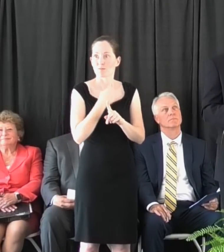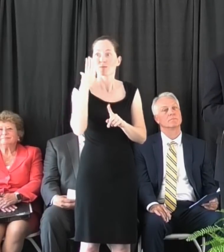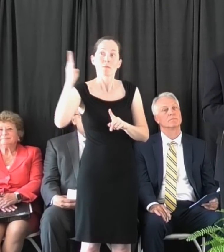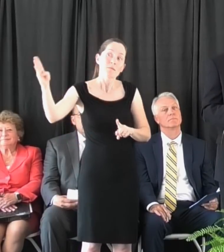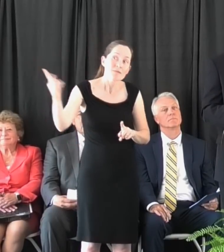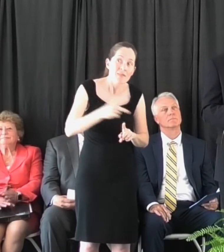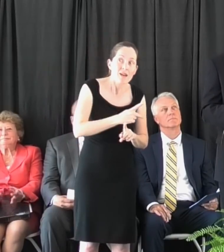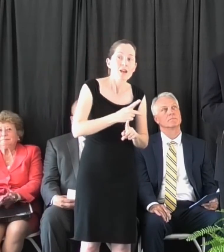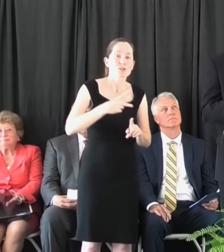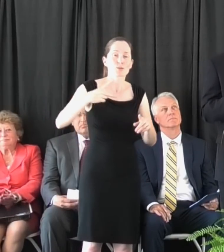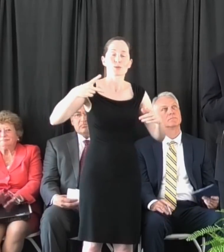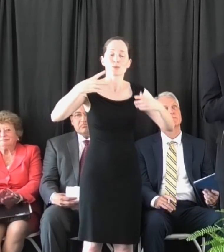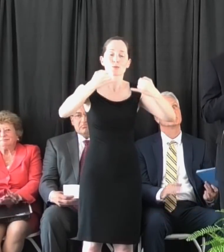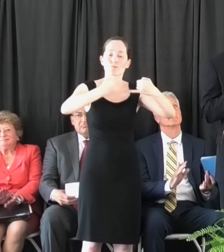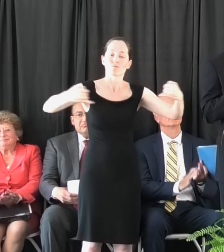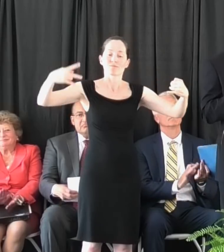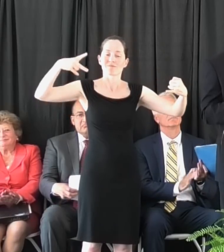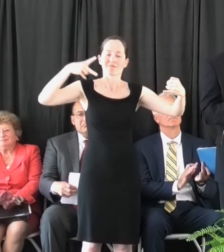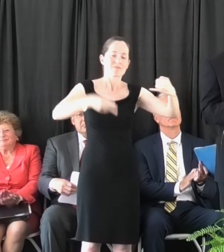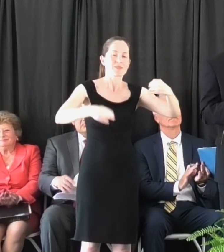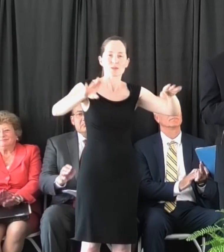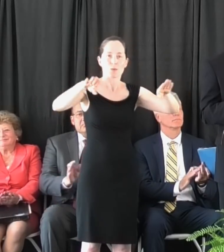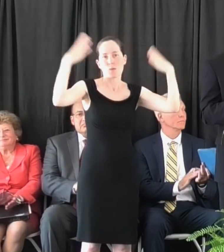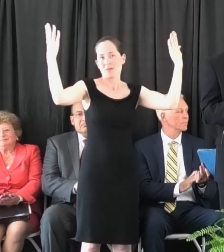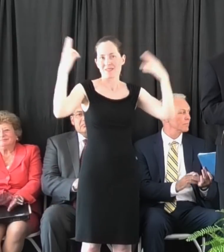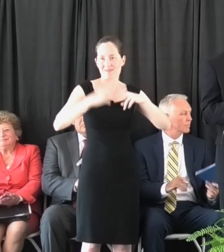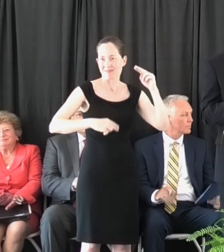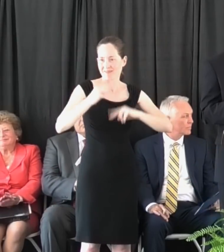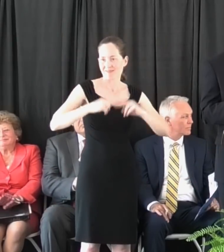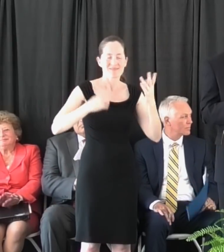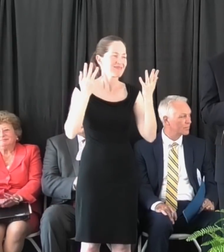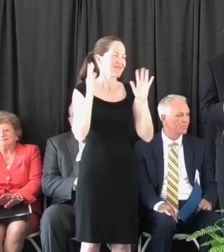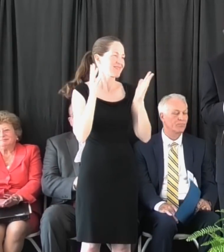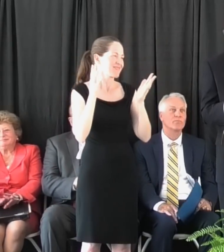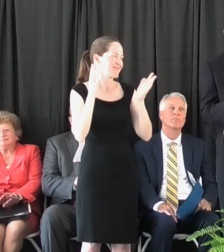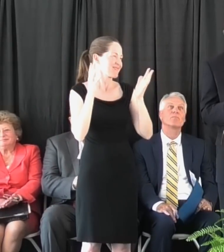this facility. So again, on